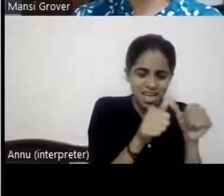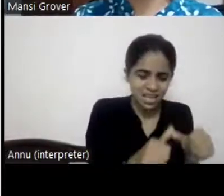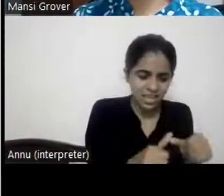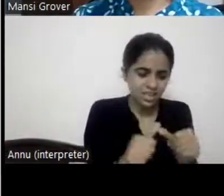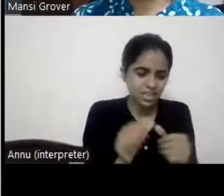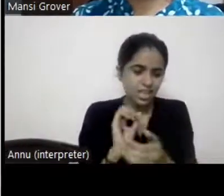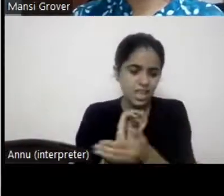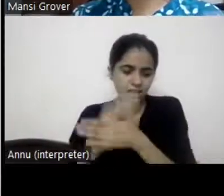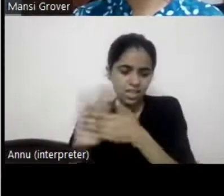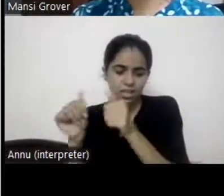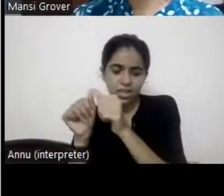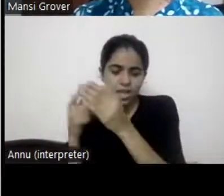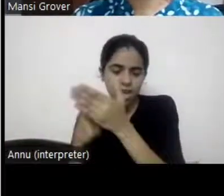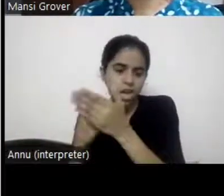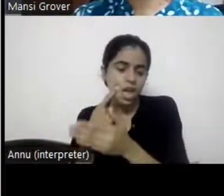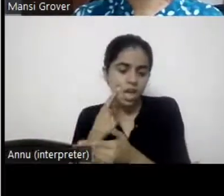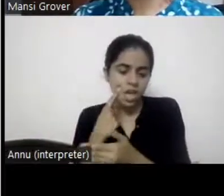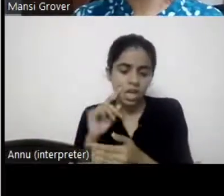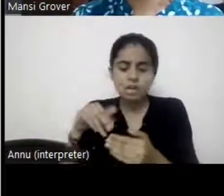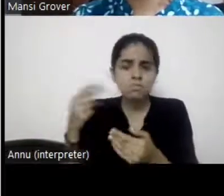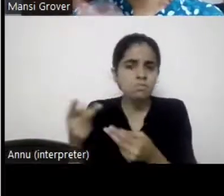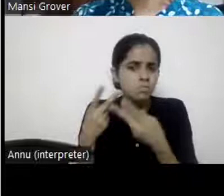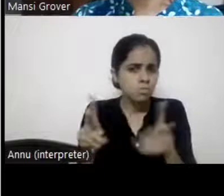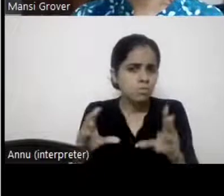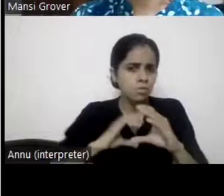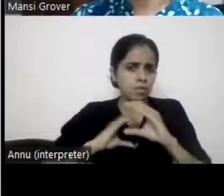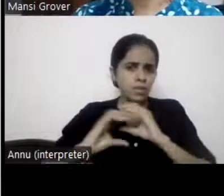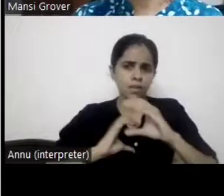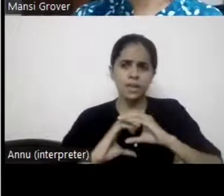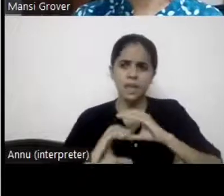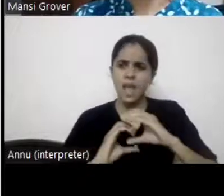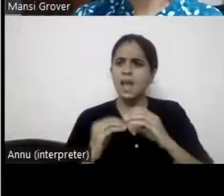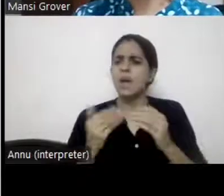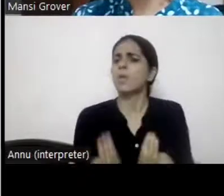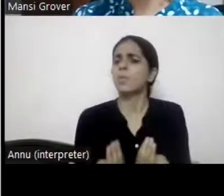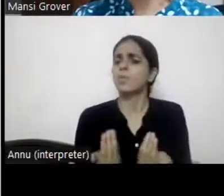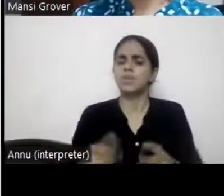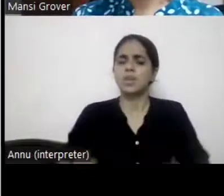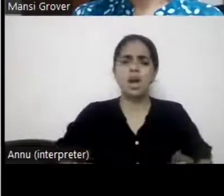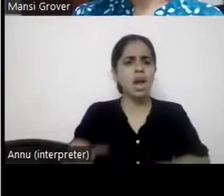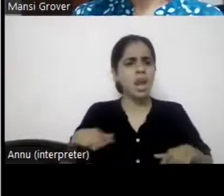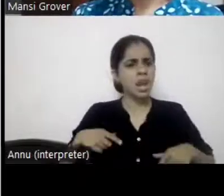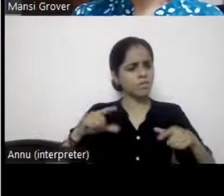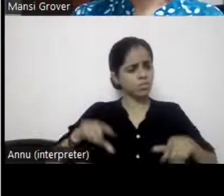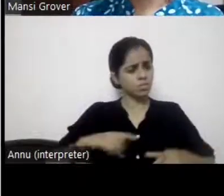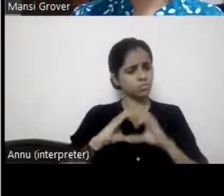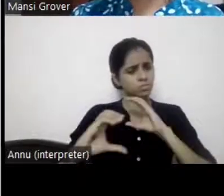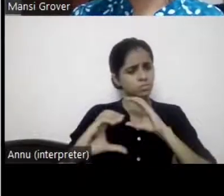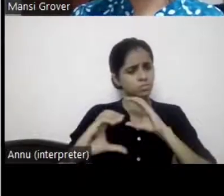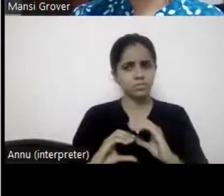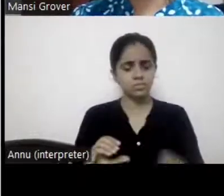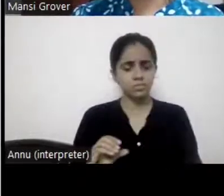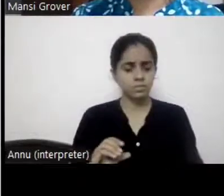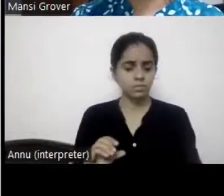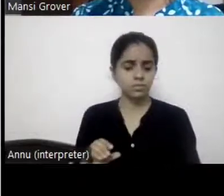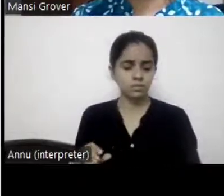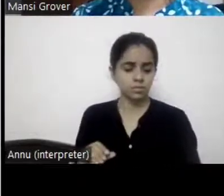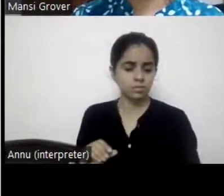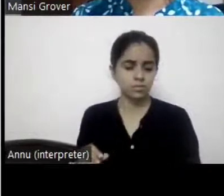silent there. They are communicating in their own world. They are communicating in their own language. It is